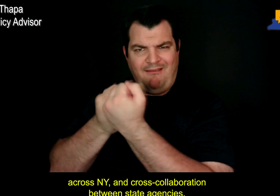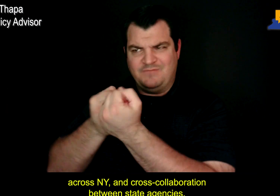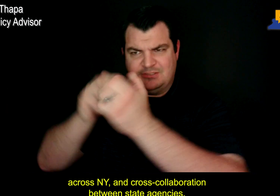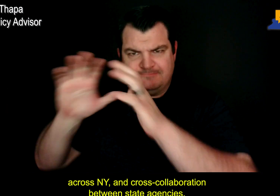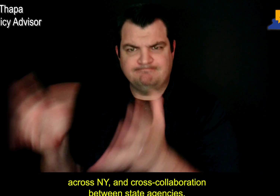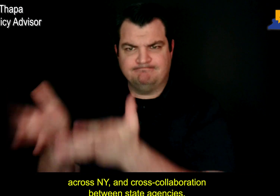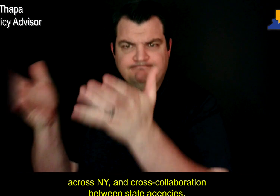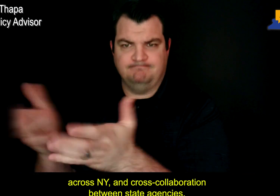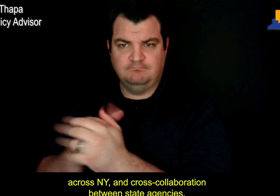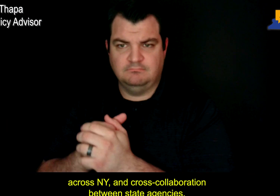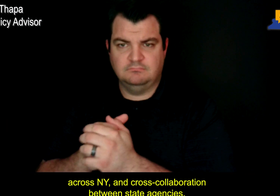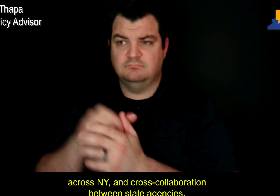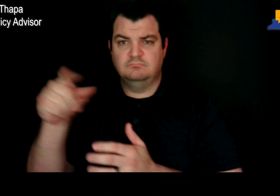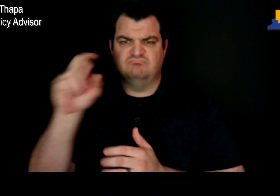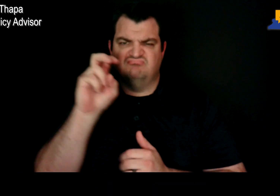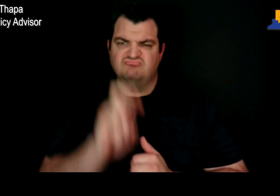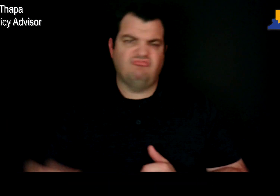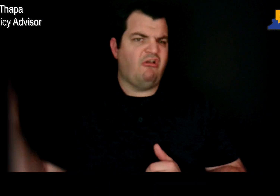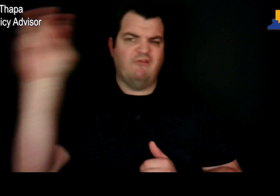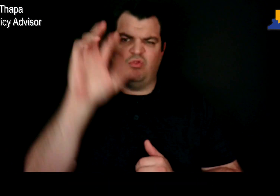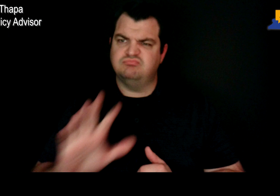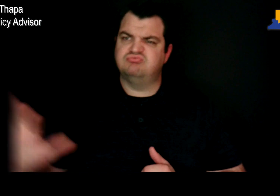cross collaboration between state agencies.